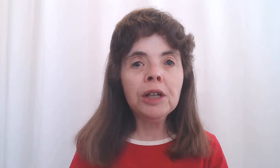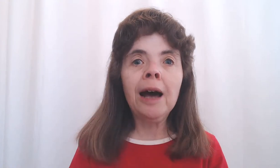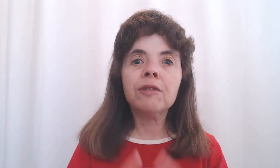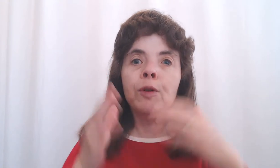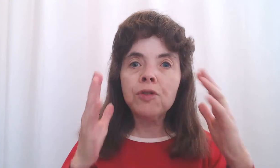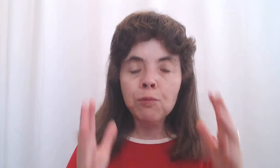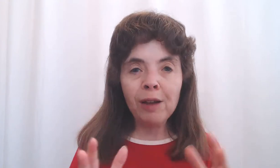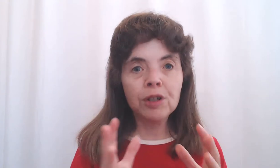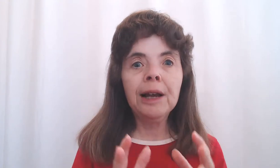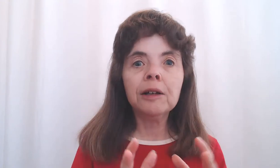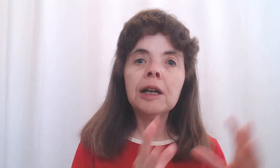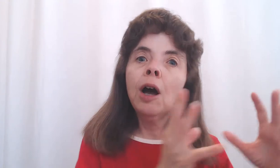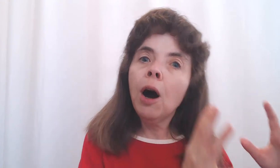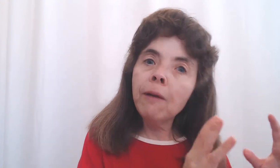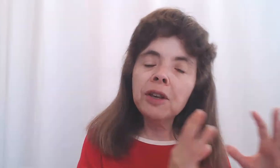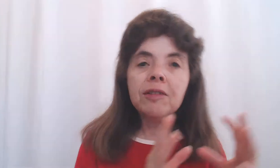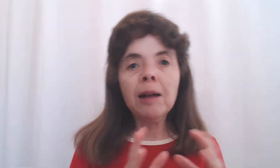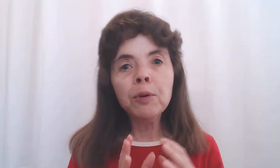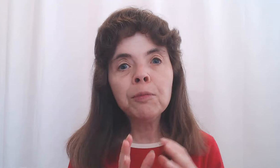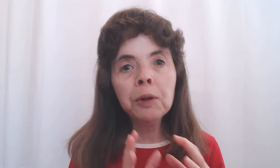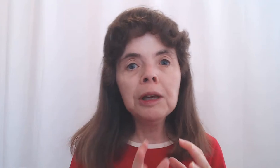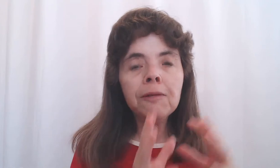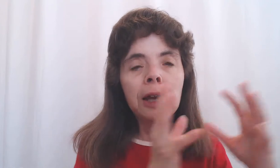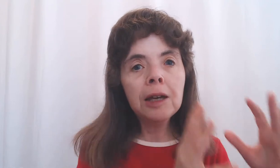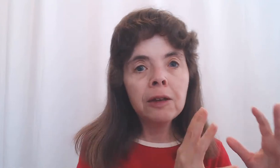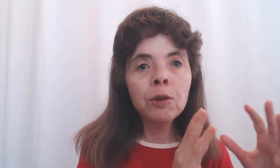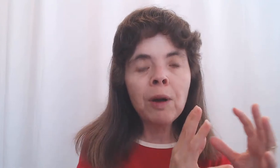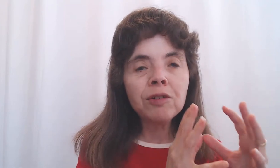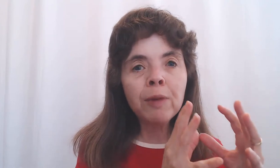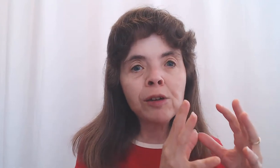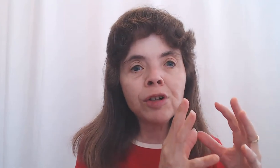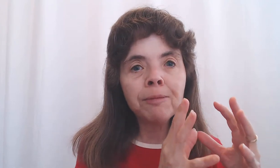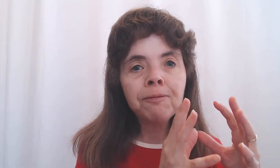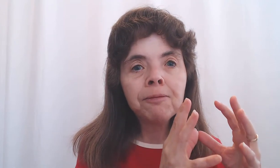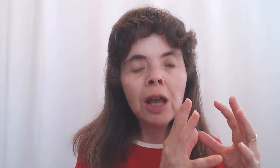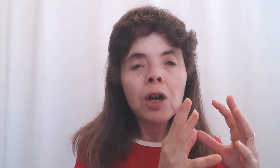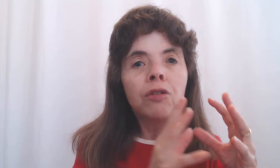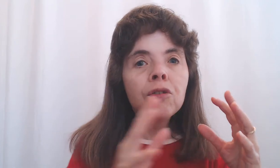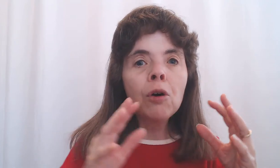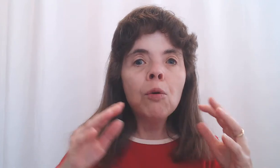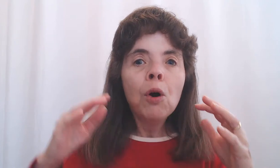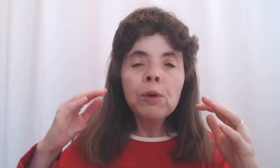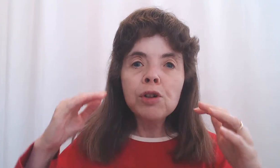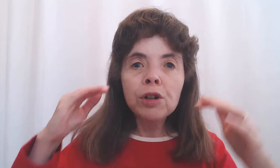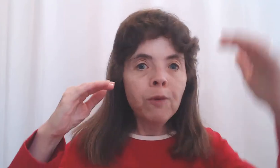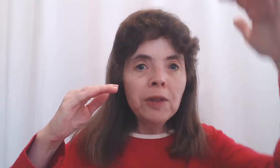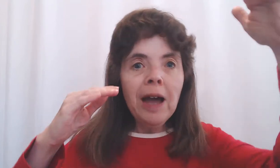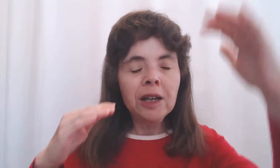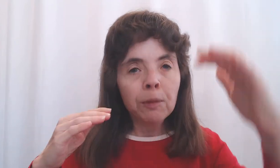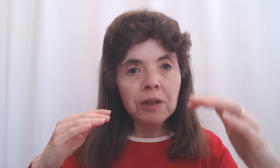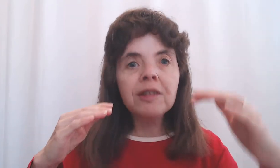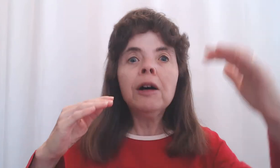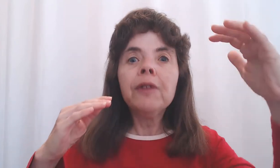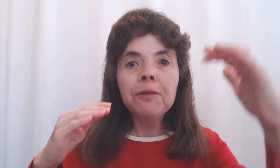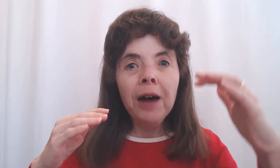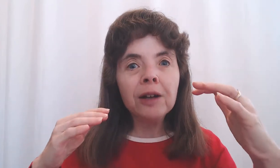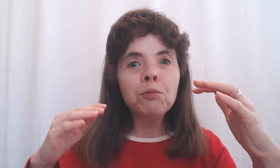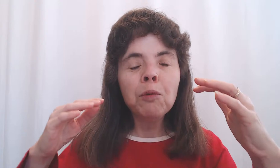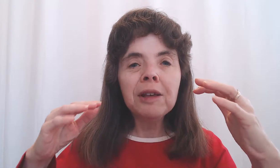not as far as the rationality of the disciples' belief in the resurrection. So we should avoid that Gilbert and Sullivan effect where we